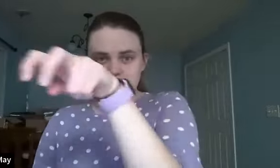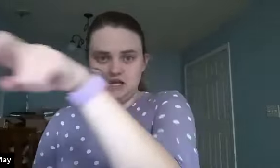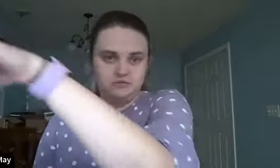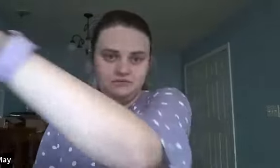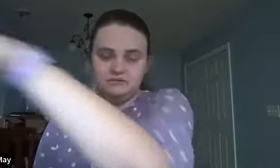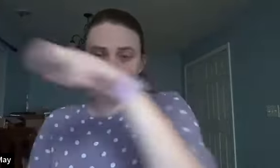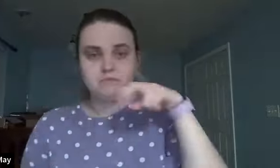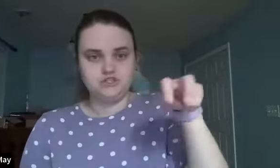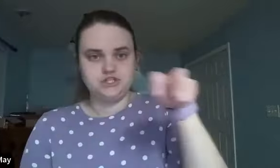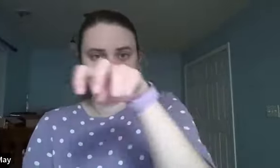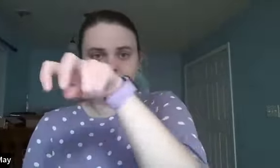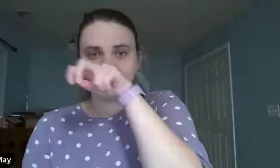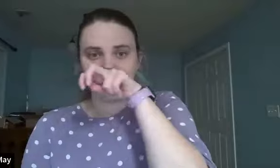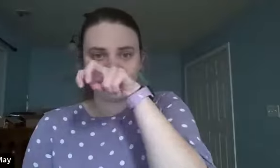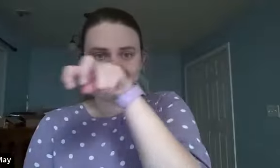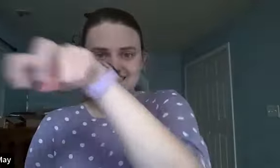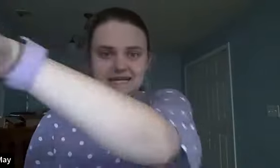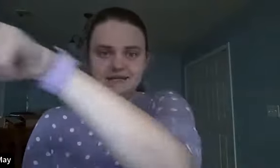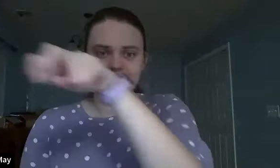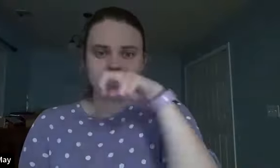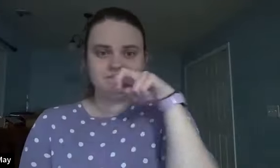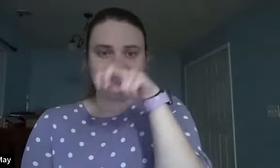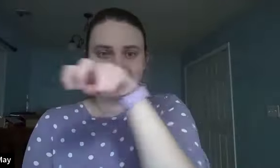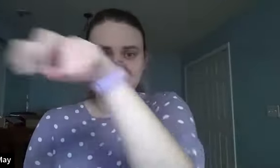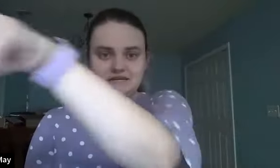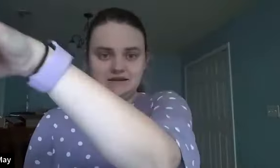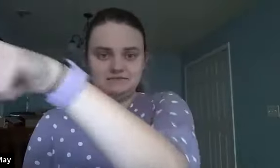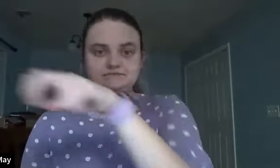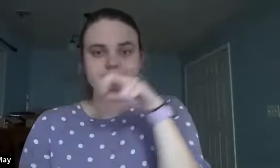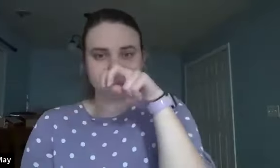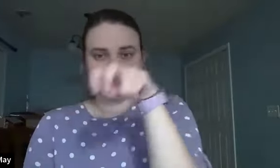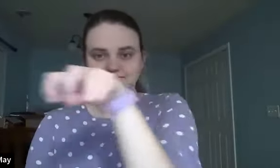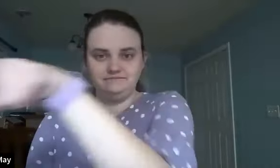shape, like that motion. Snake. Snake.